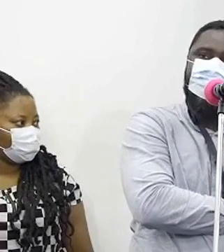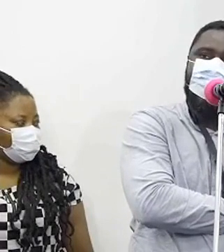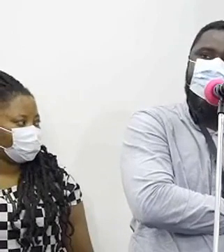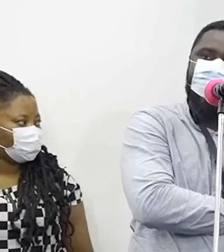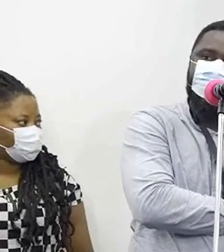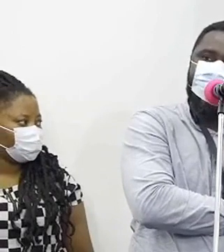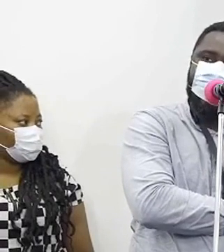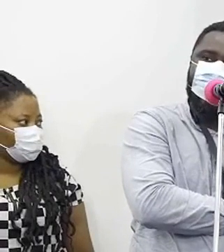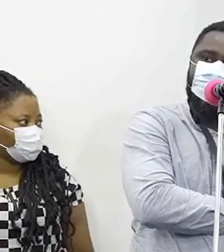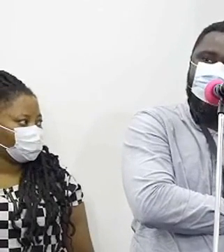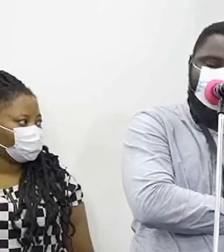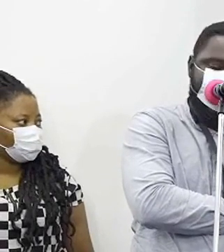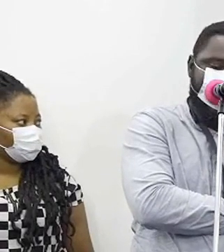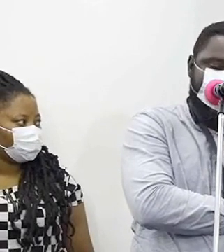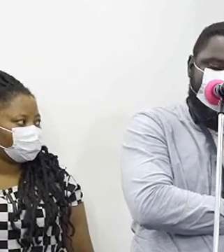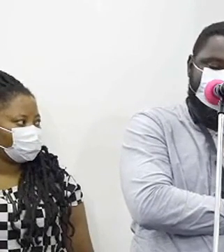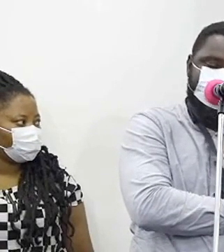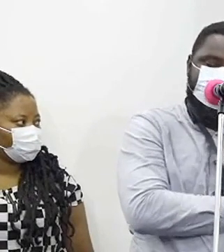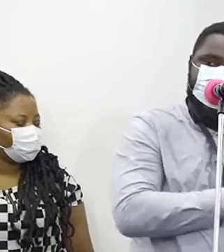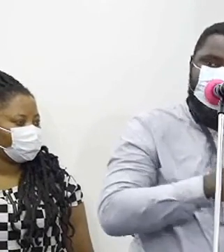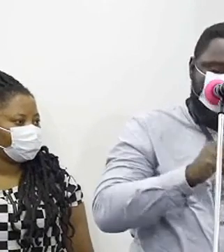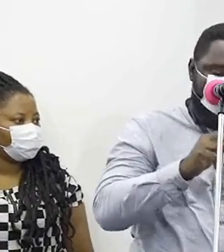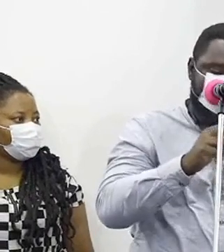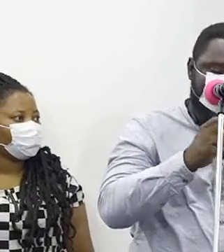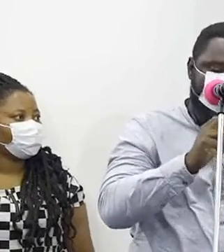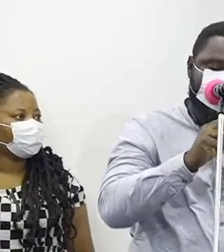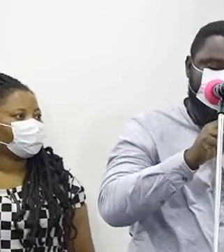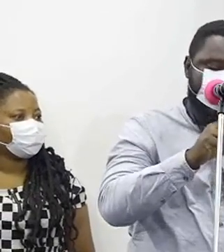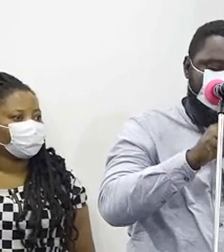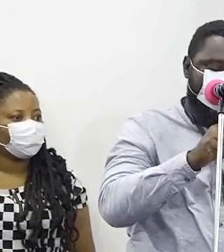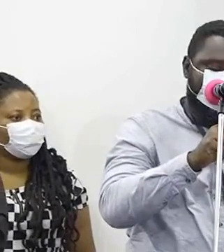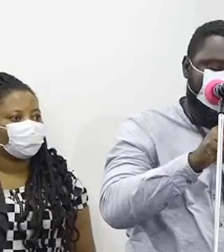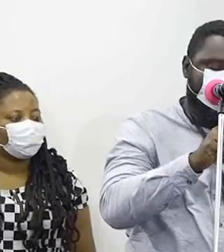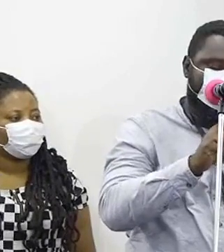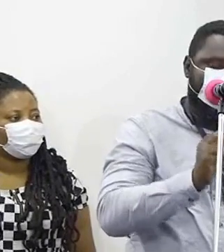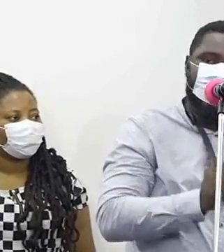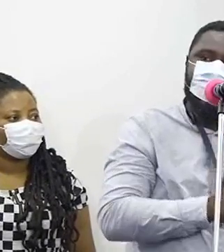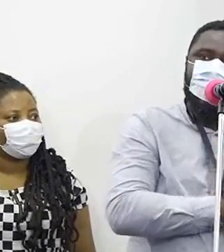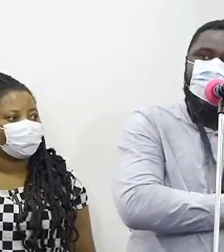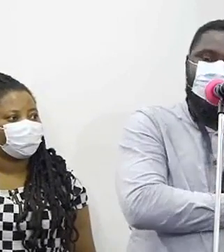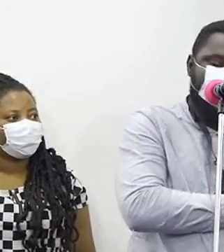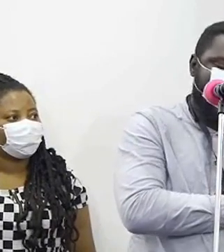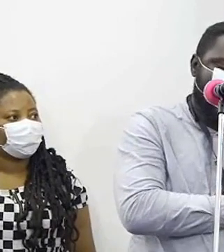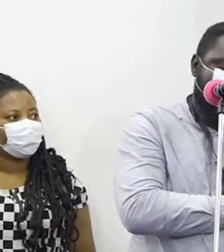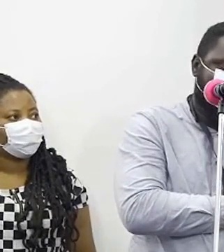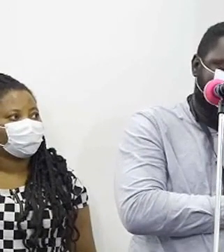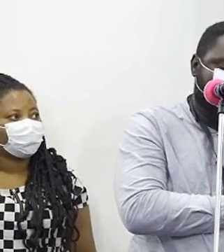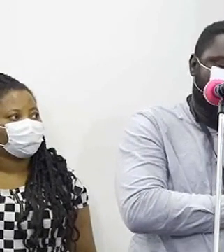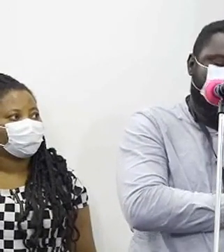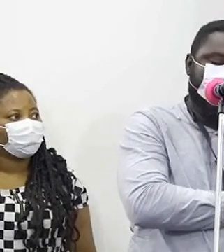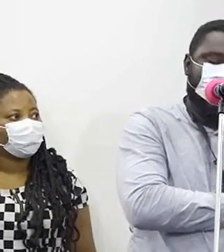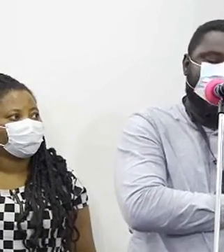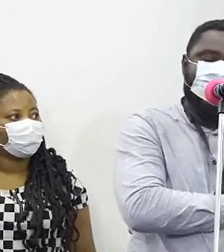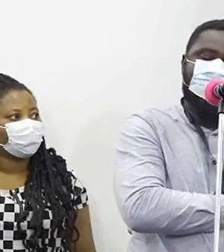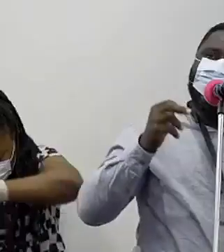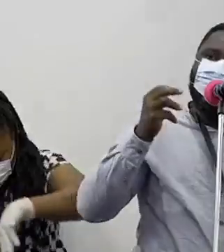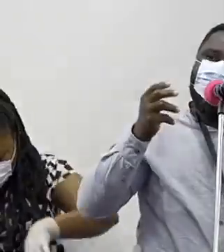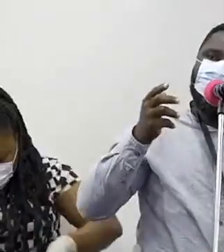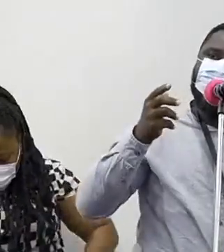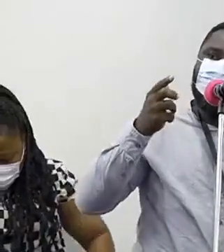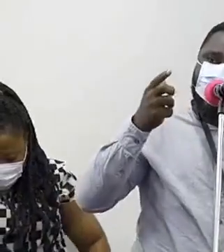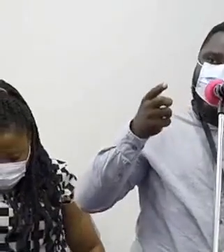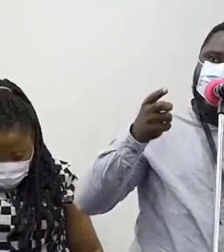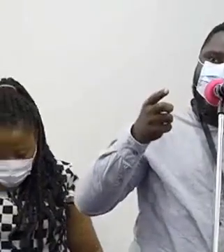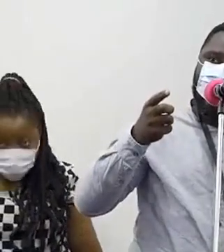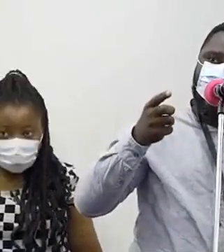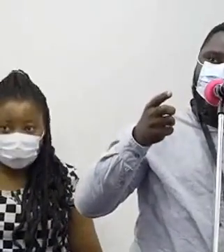really isolates him or herself and do not, step out at all? And my last question would be,